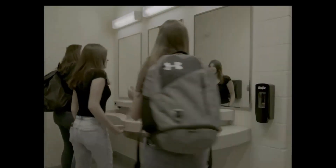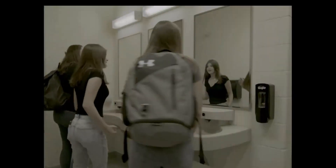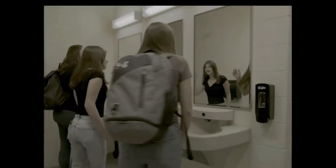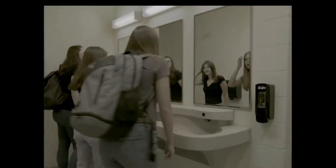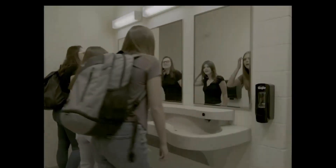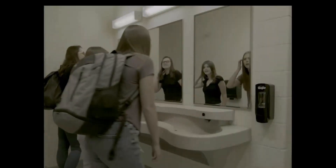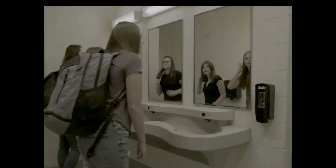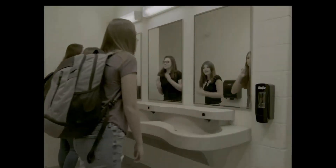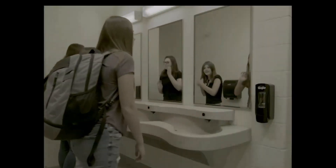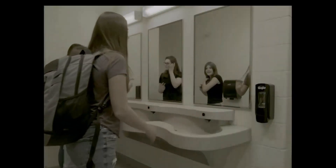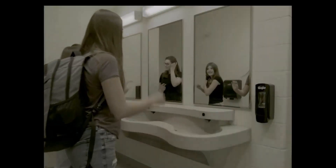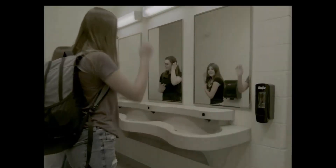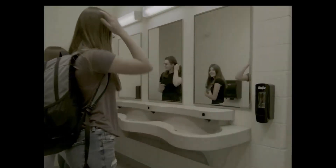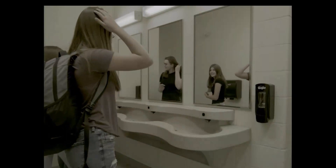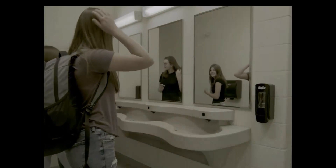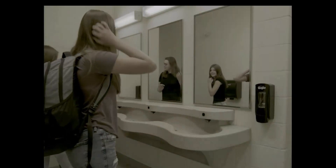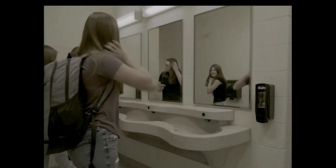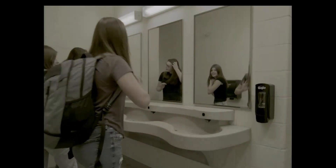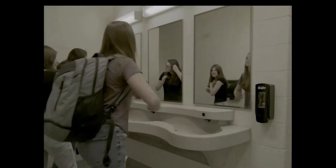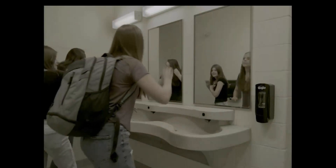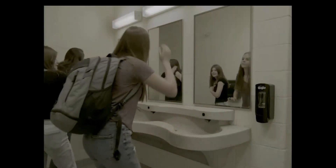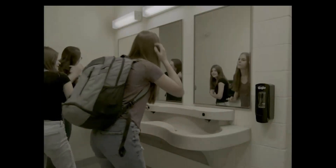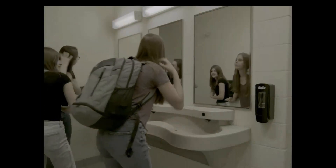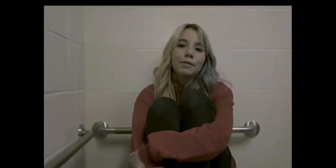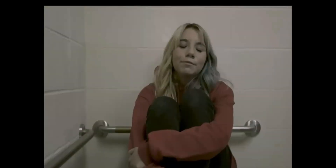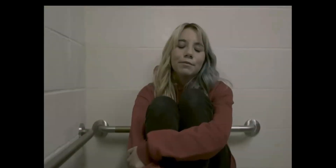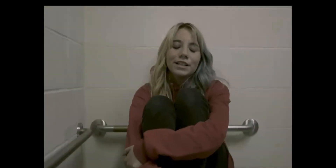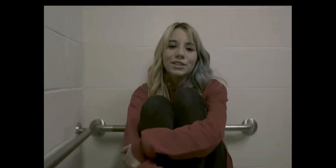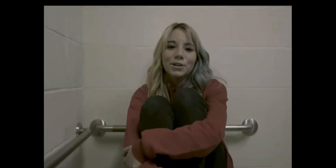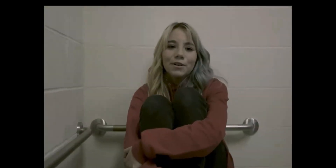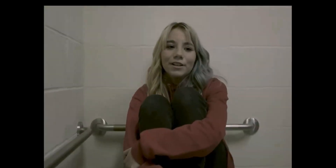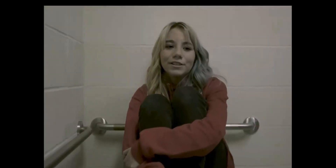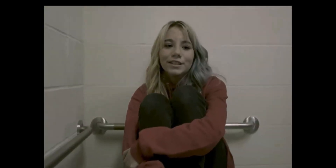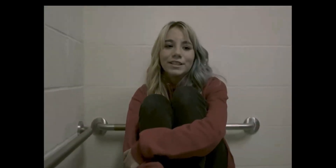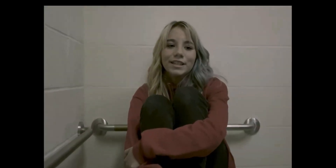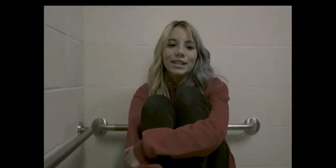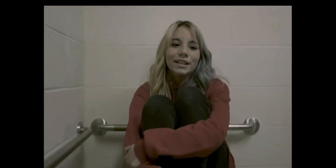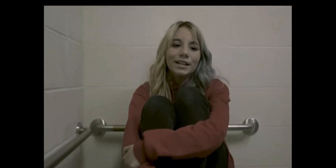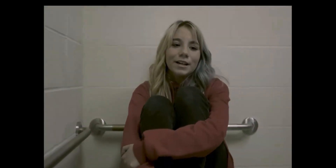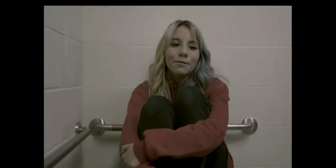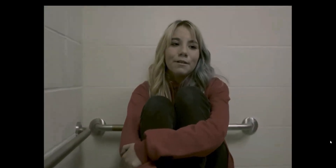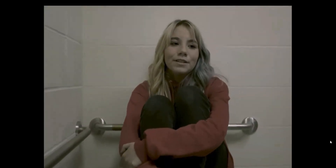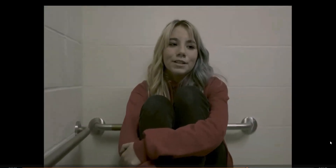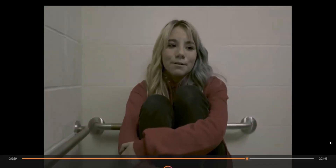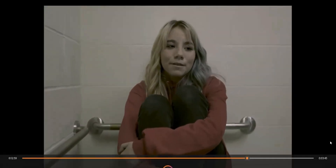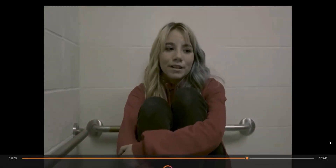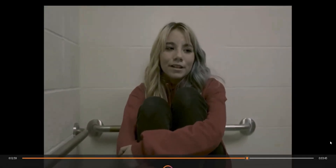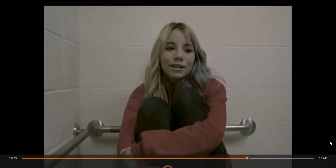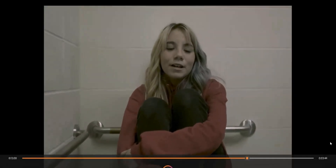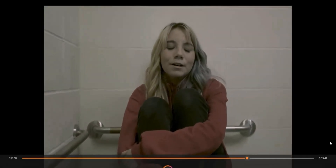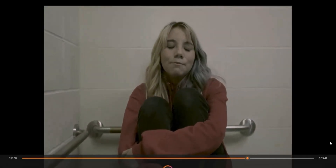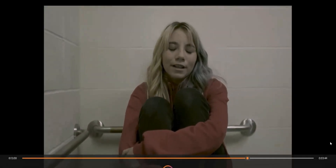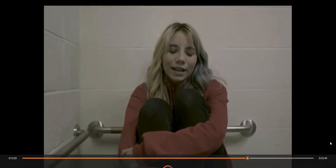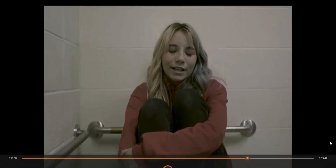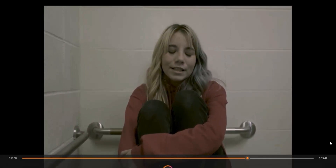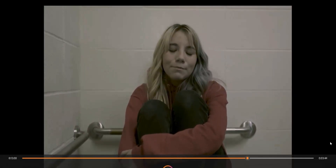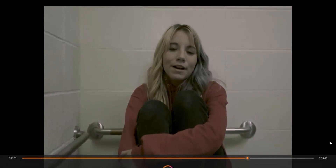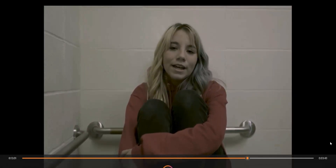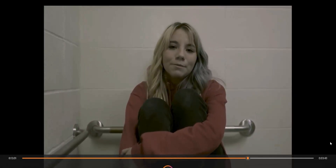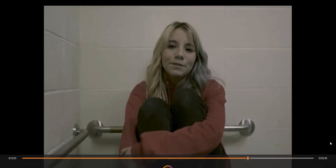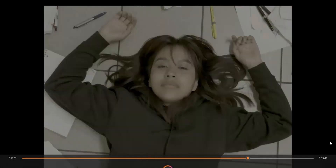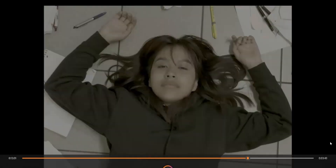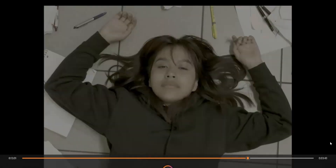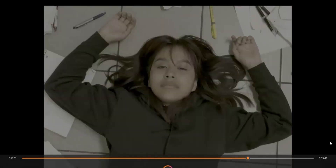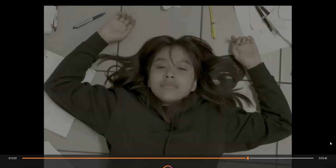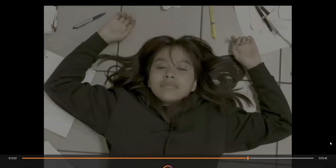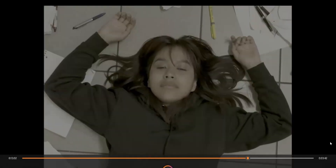grade 9. They cornered me and started pushing, punching, and kicking me in places no one else could see. My stomach, my legs, and